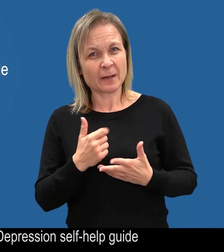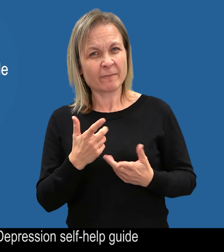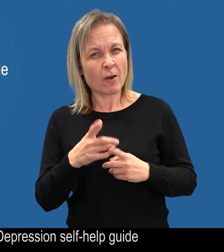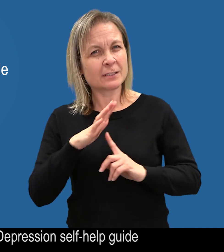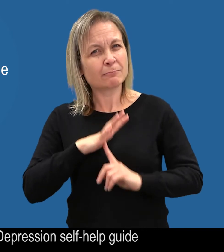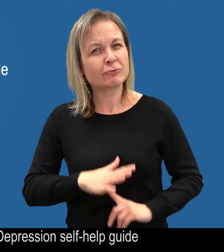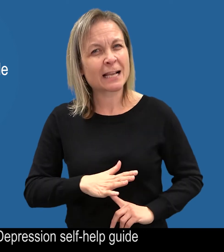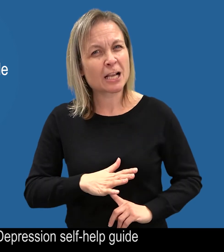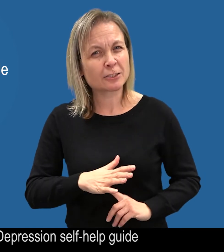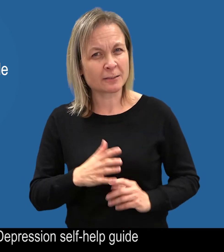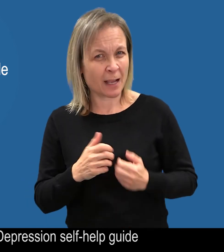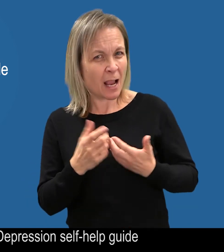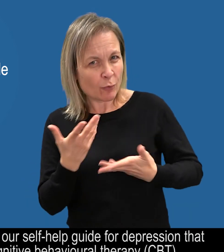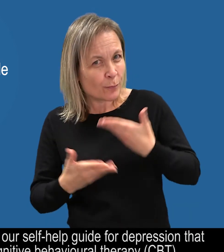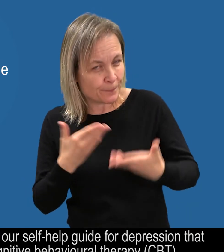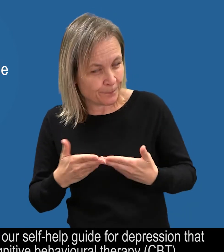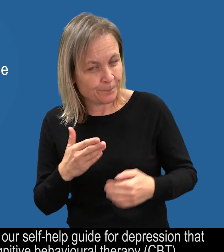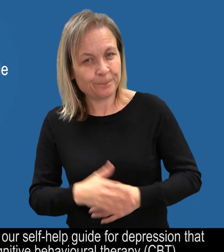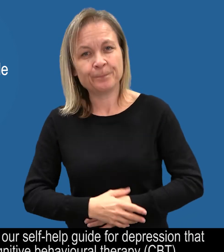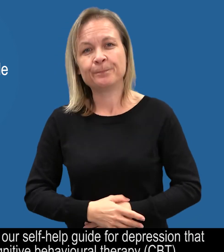Depression Self-Help Guide.